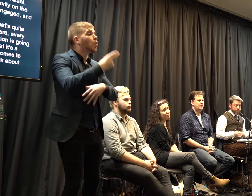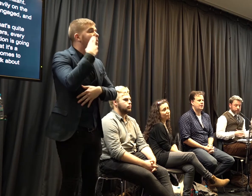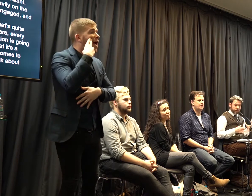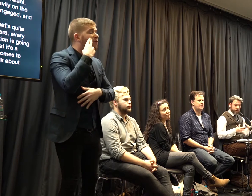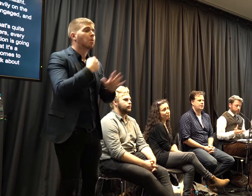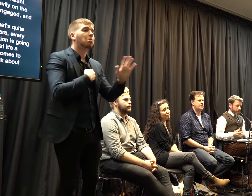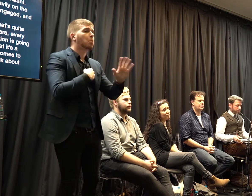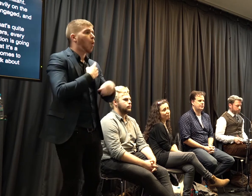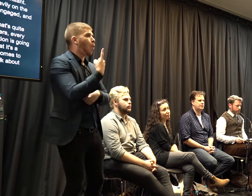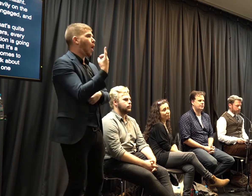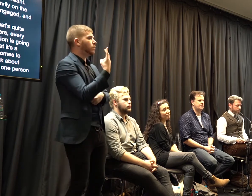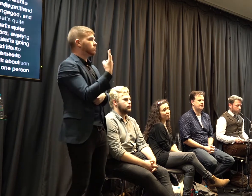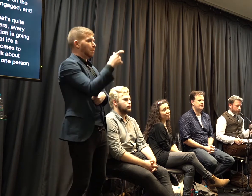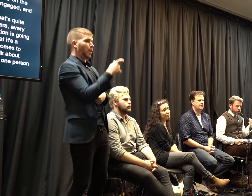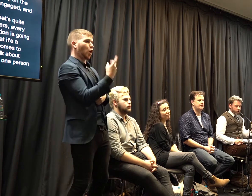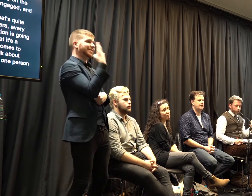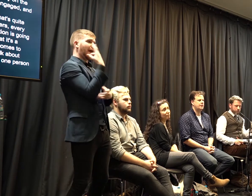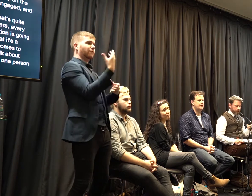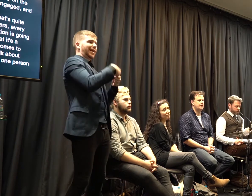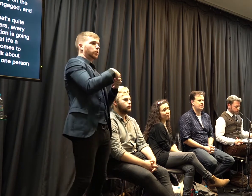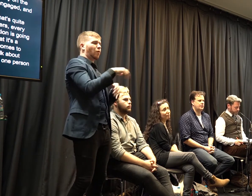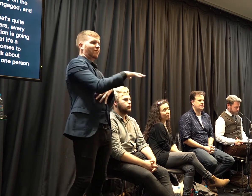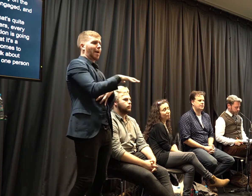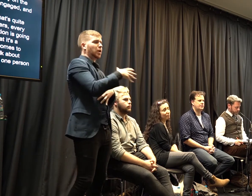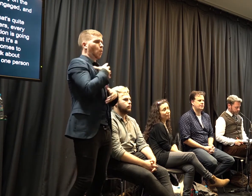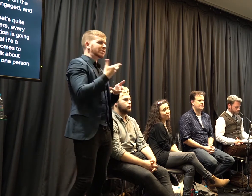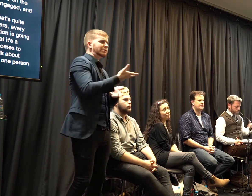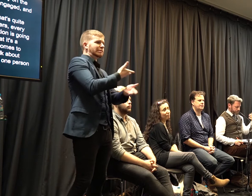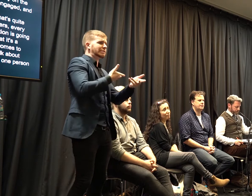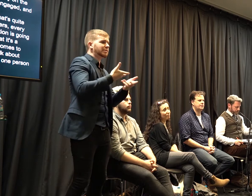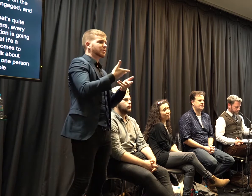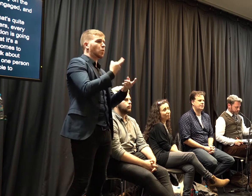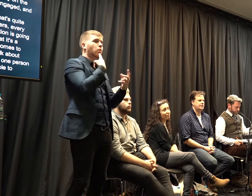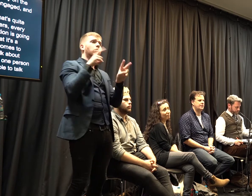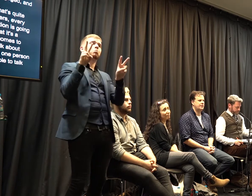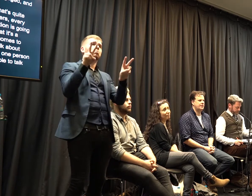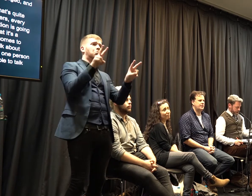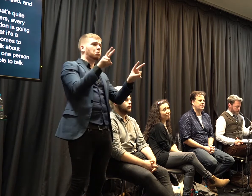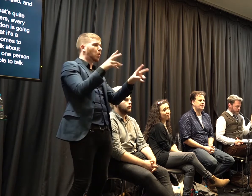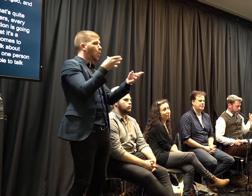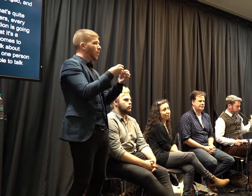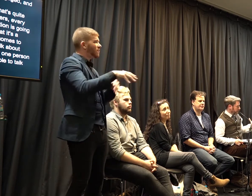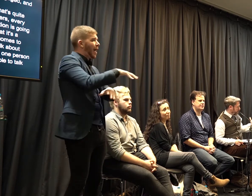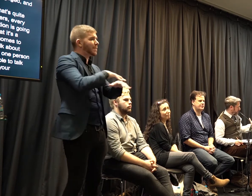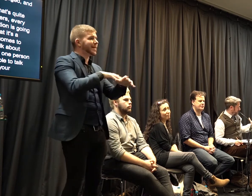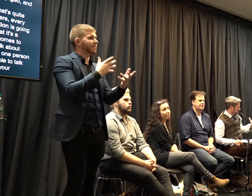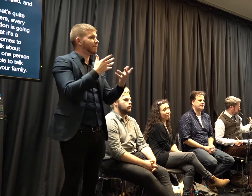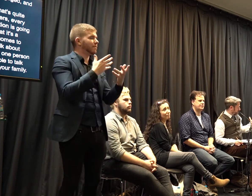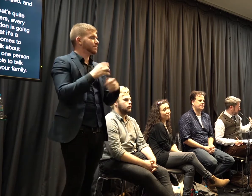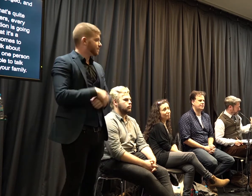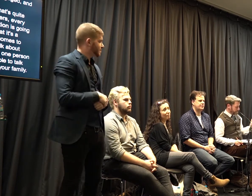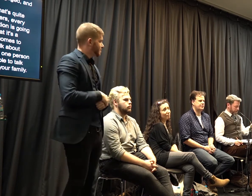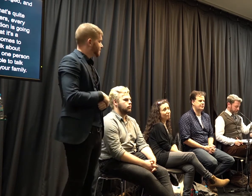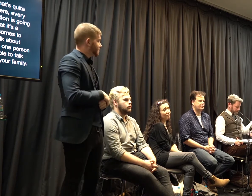only one person is deaf, which is where you do want to be able to talk about what you've just experienced with your family. Mike, we're going to move on to you